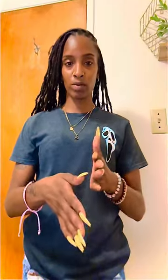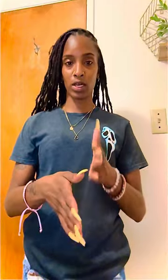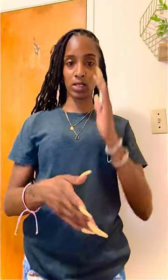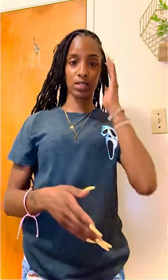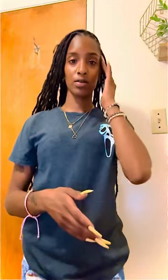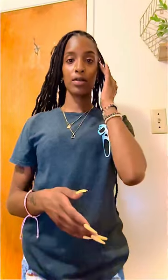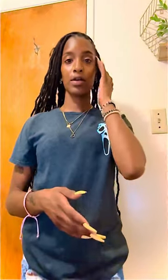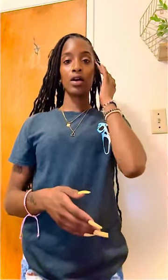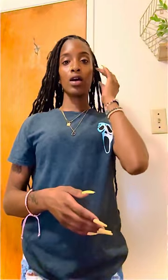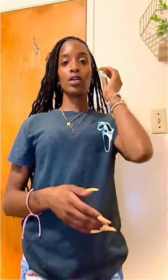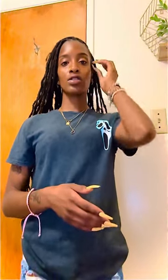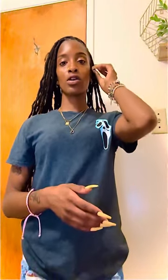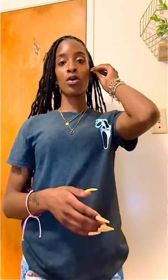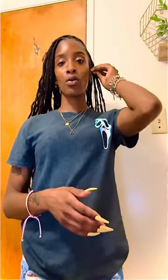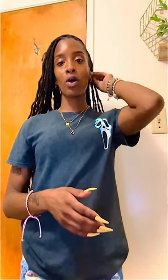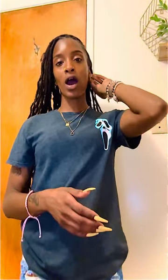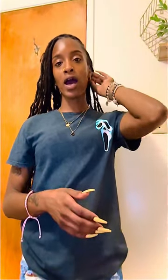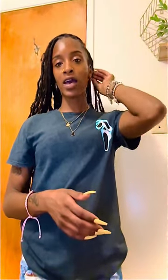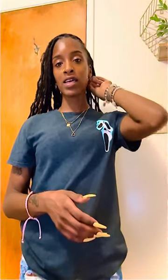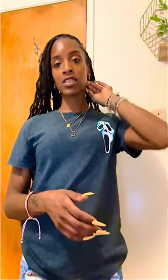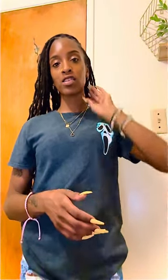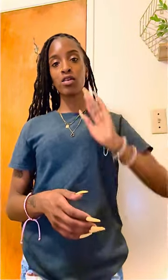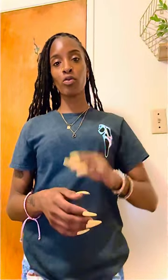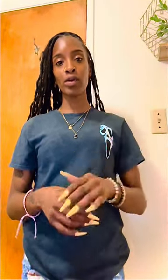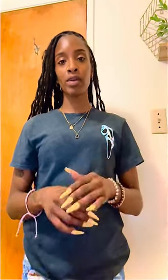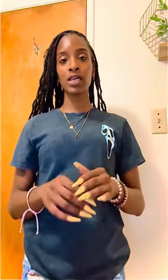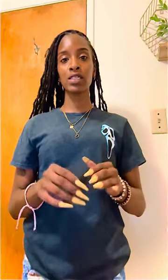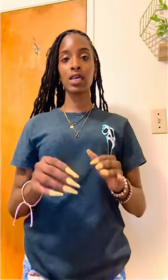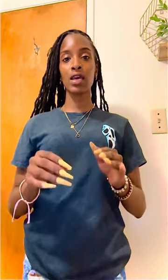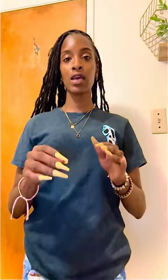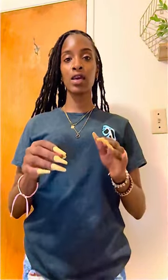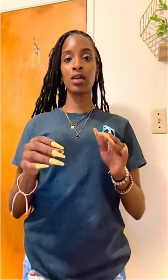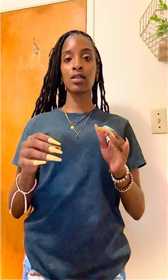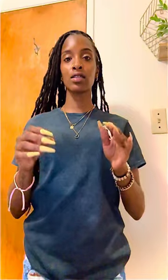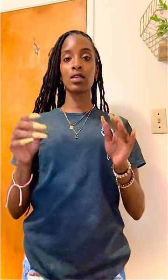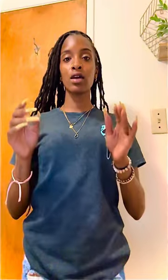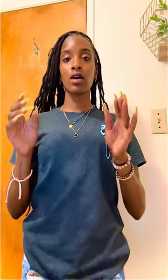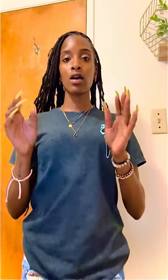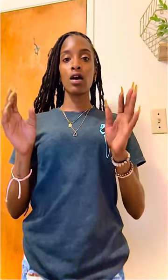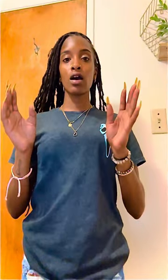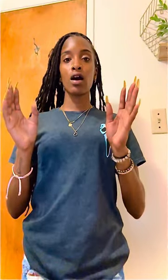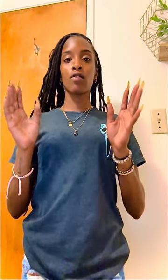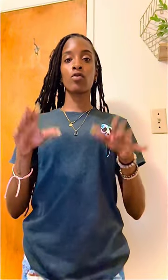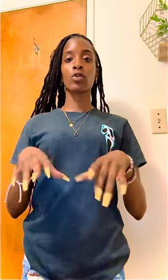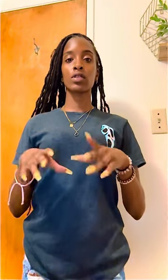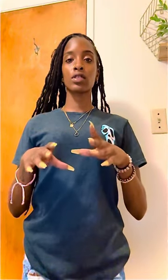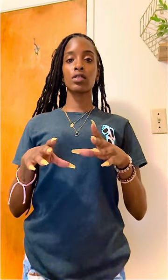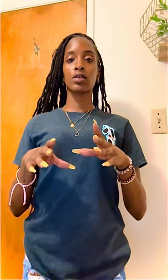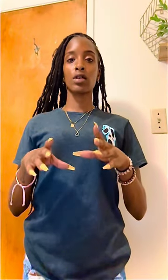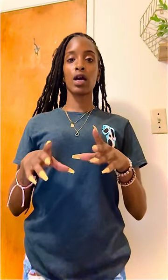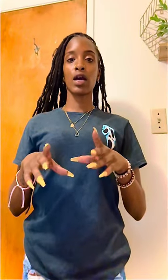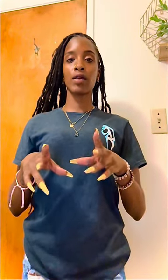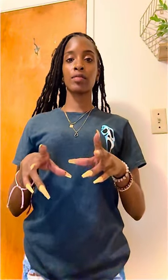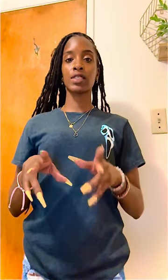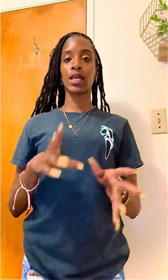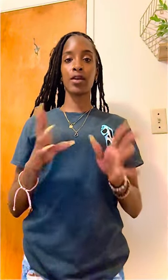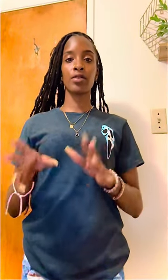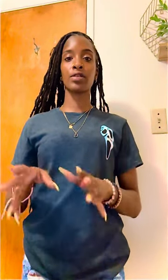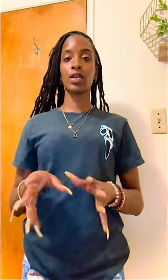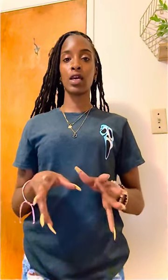appointment. So I get to the appointment and of course I'm scared, and